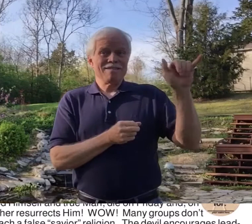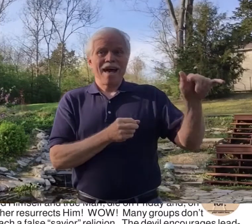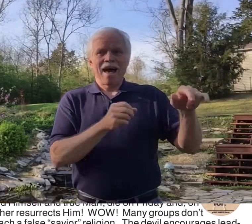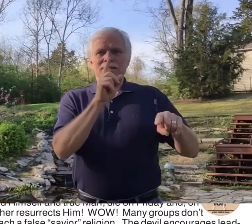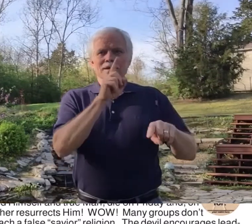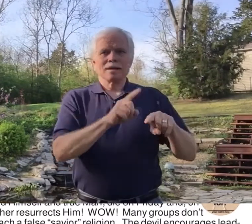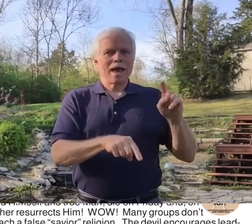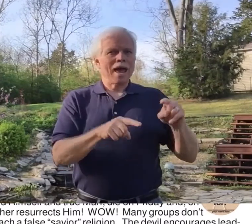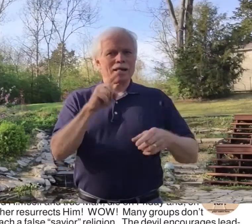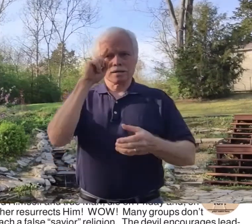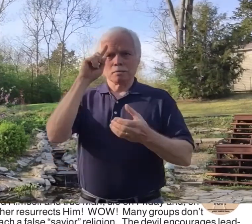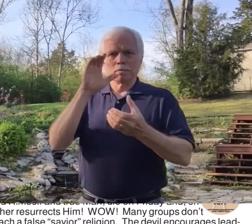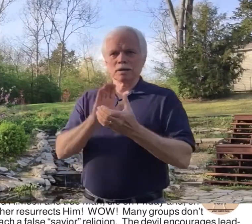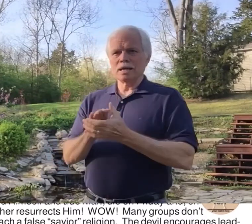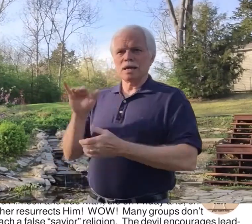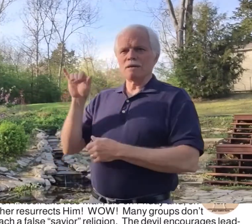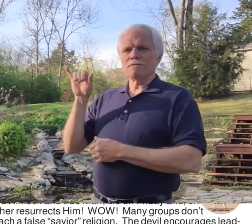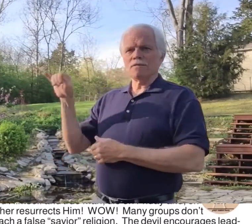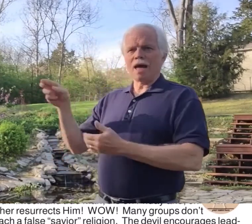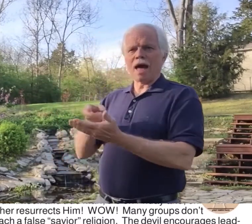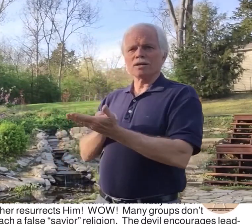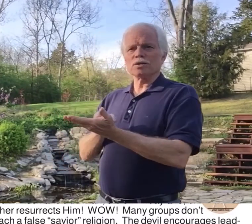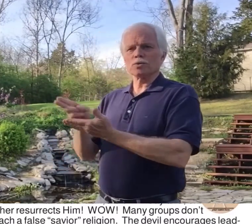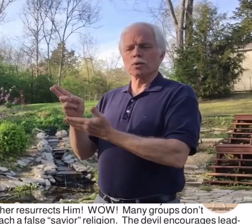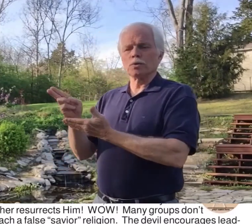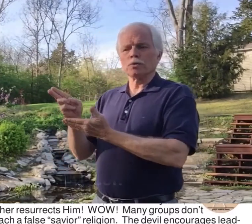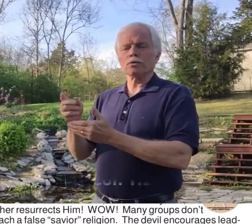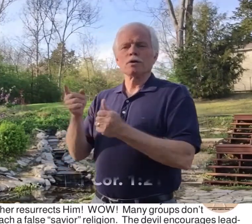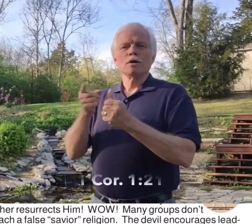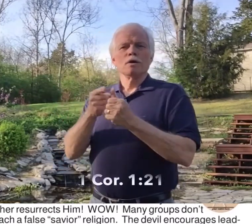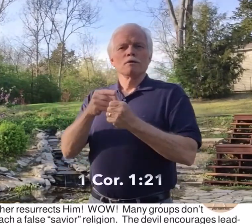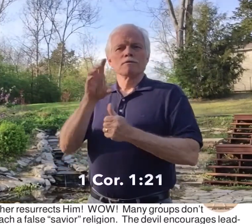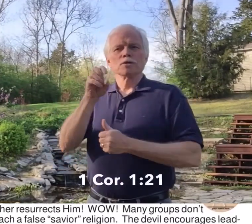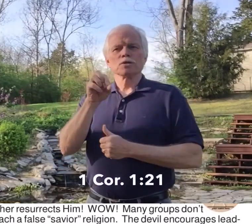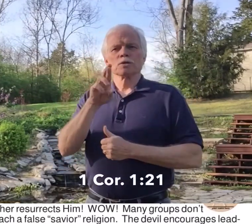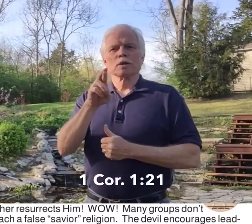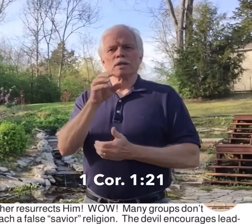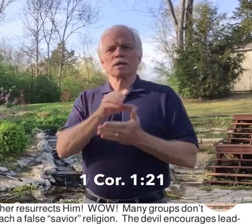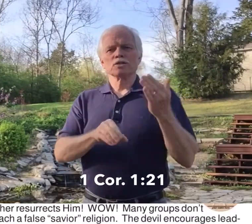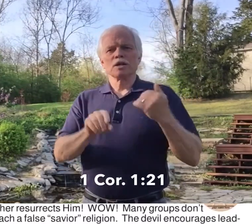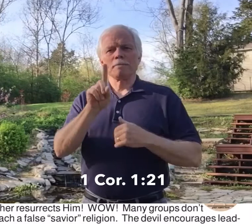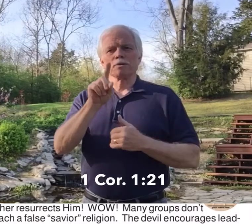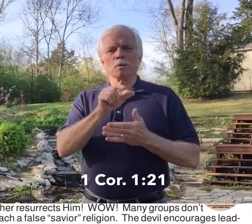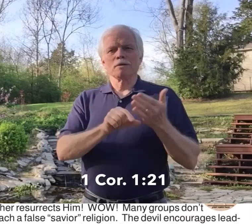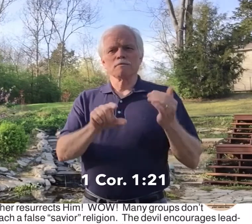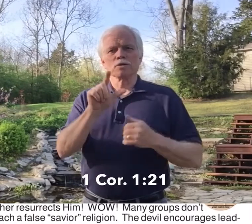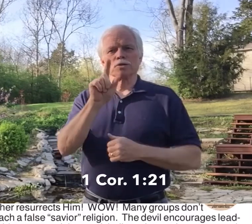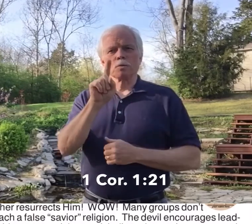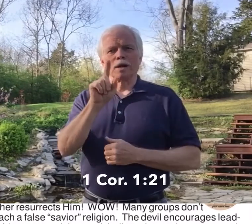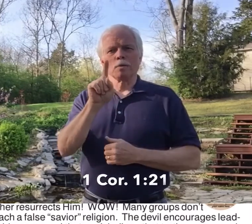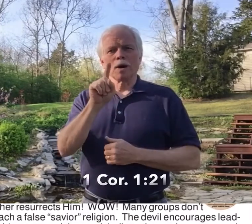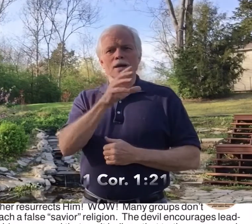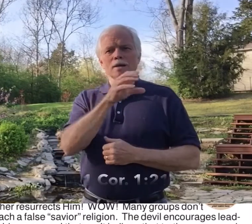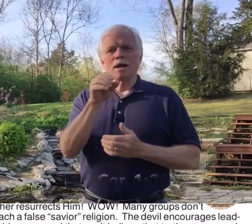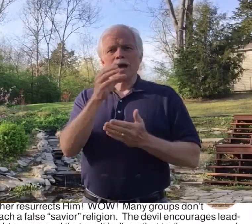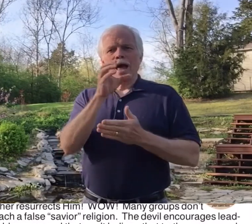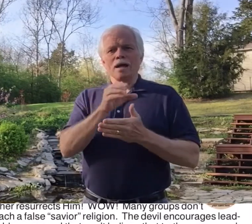that can't believe that truth. 1 Corinthians 1, verse 21, and